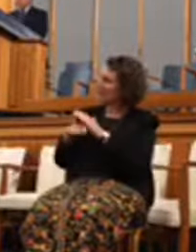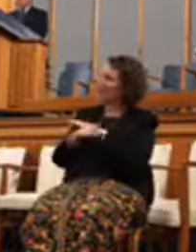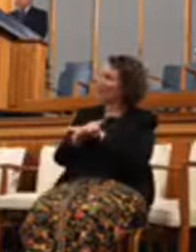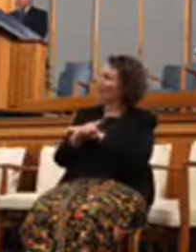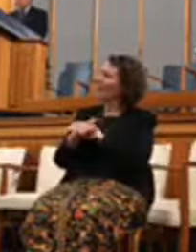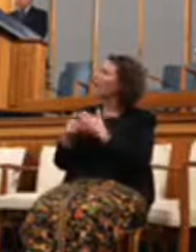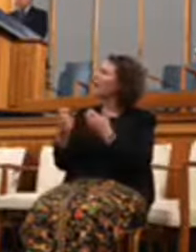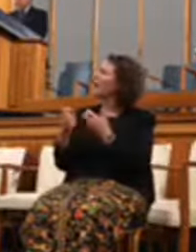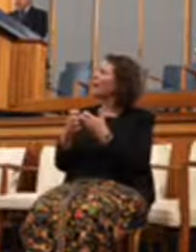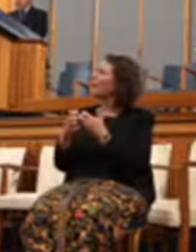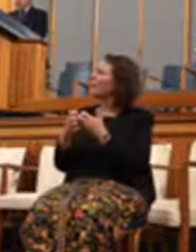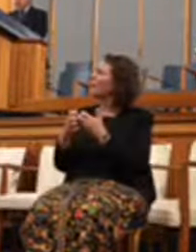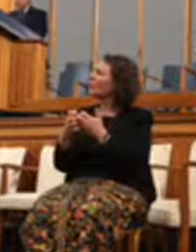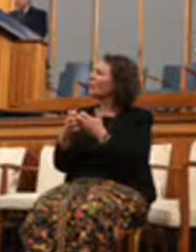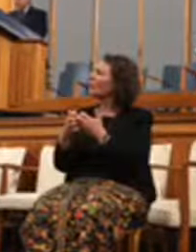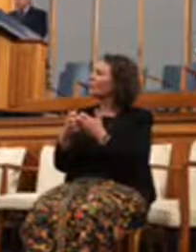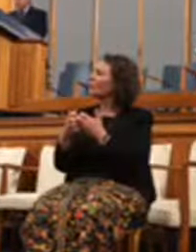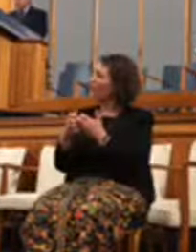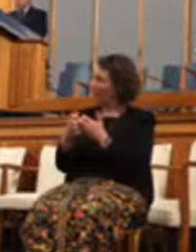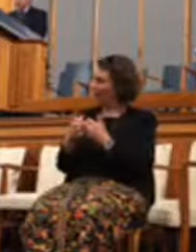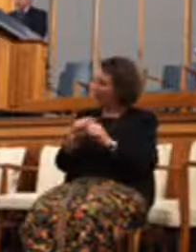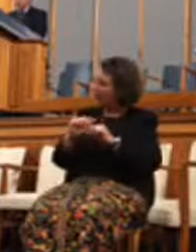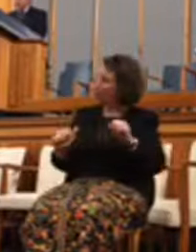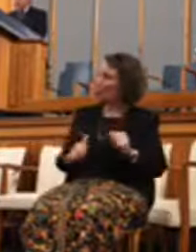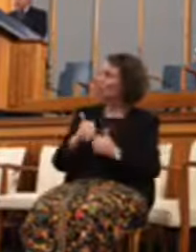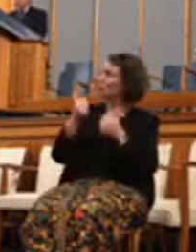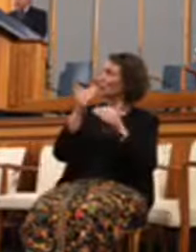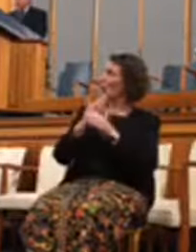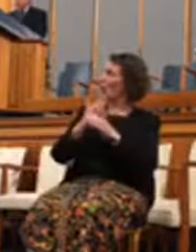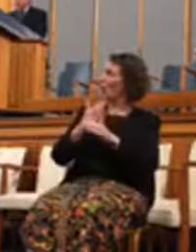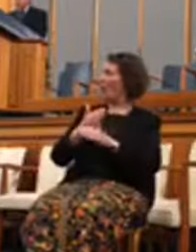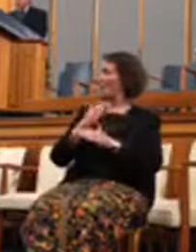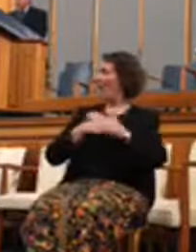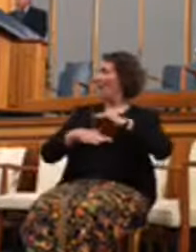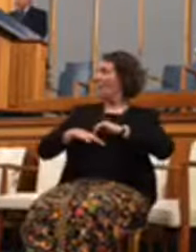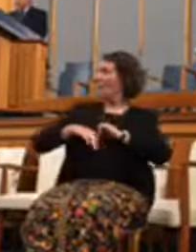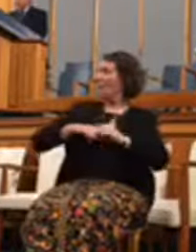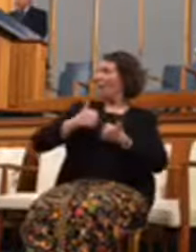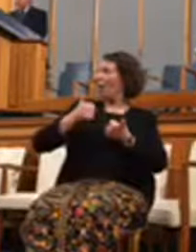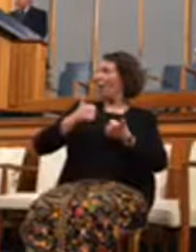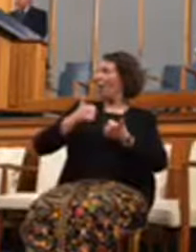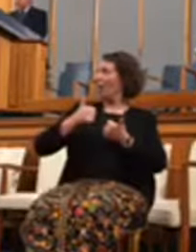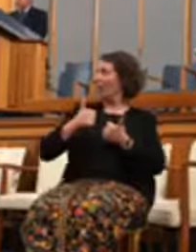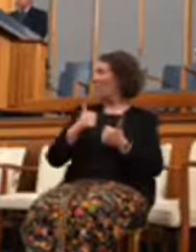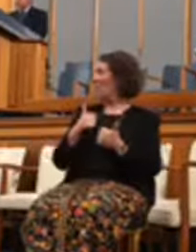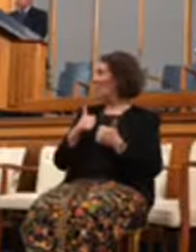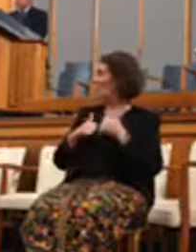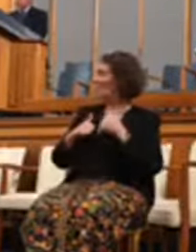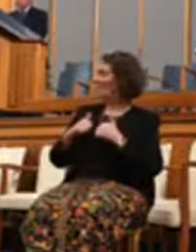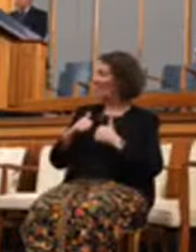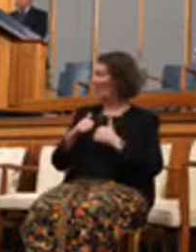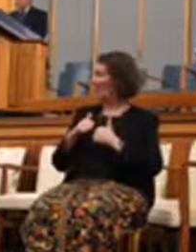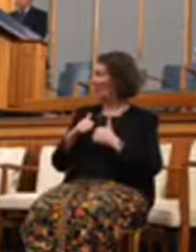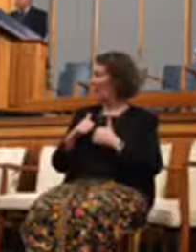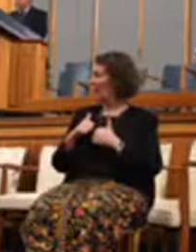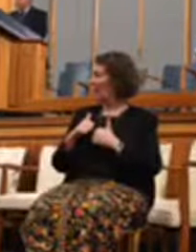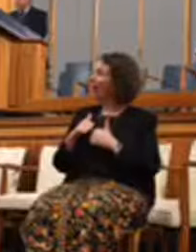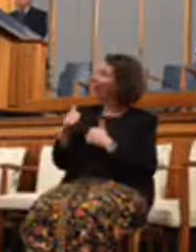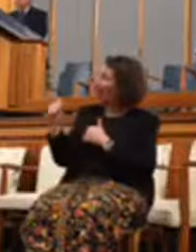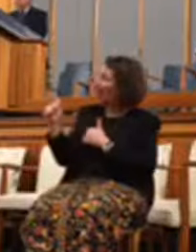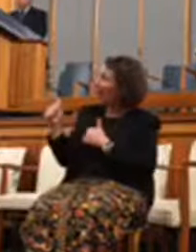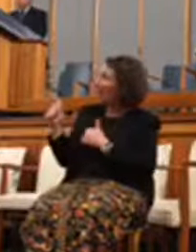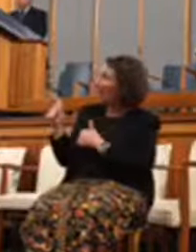acquitted, not by good works, not because we have done better or because we can earn it or deserve